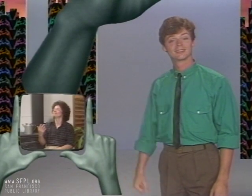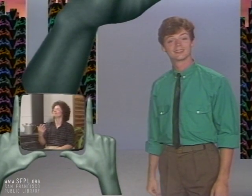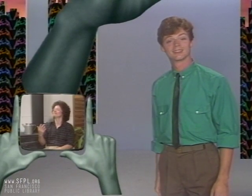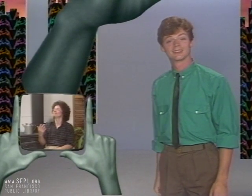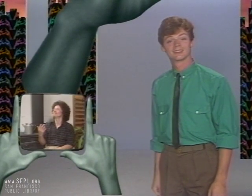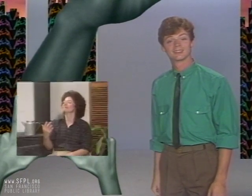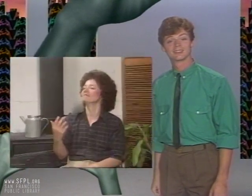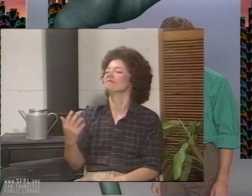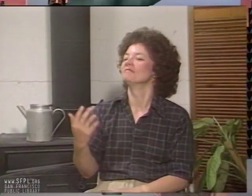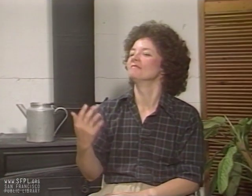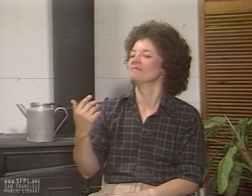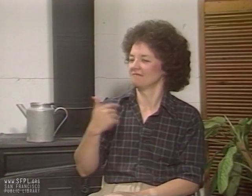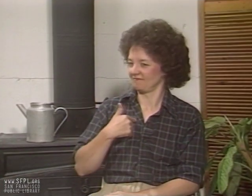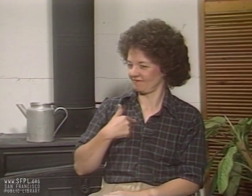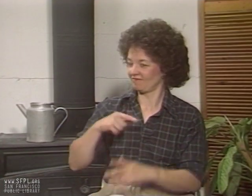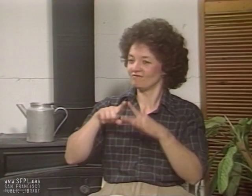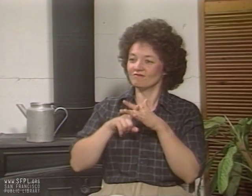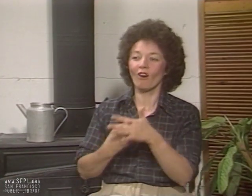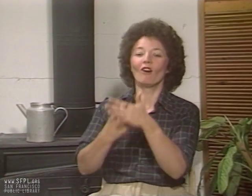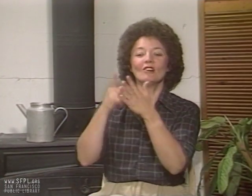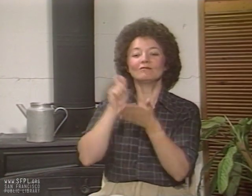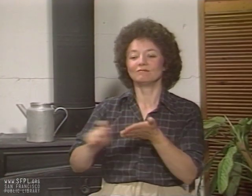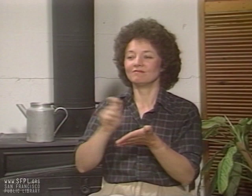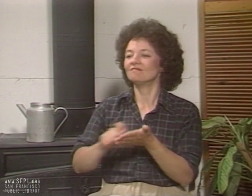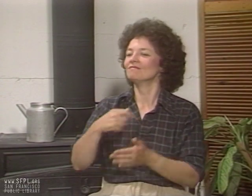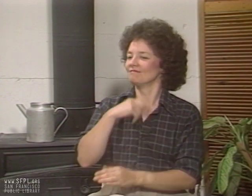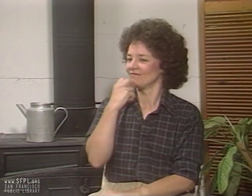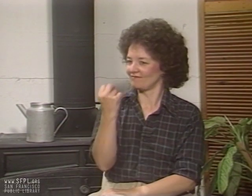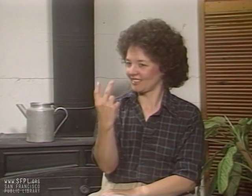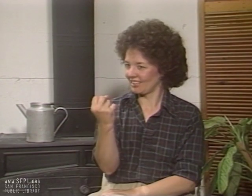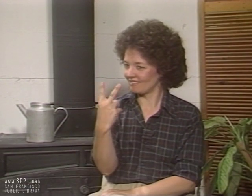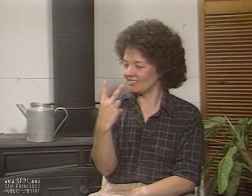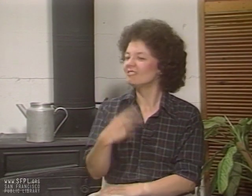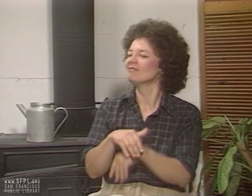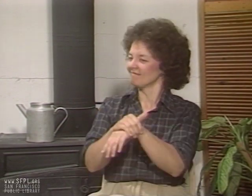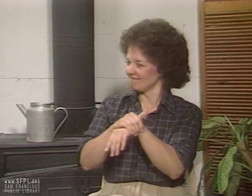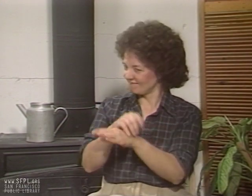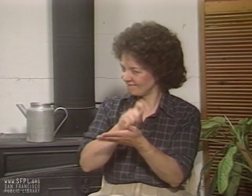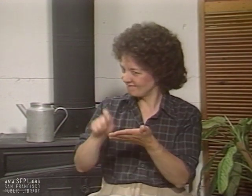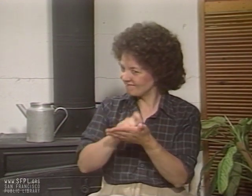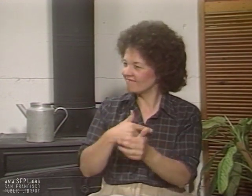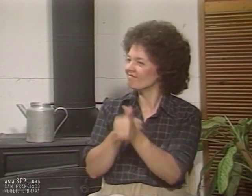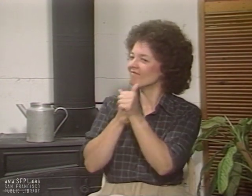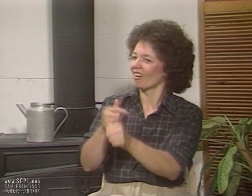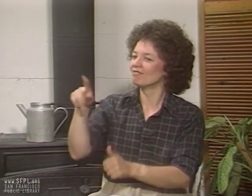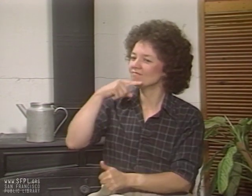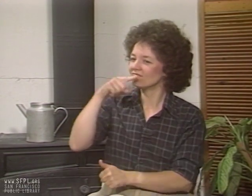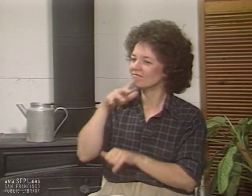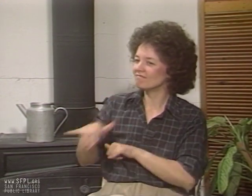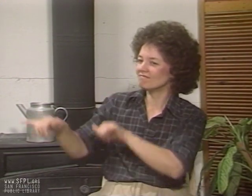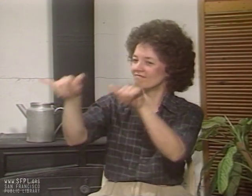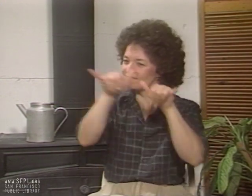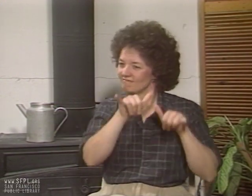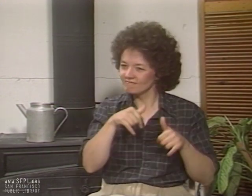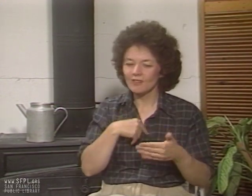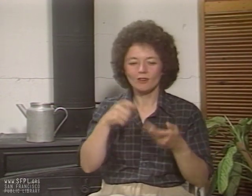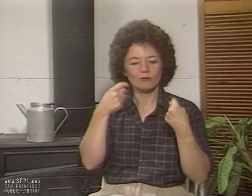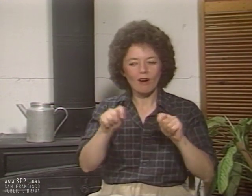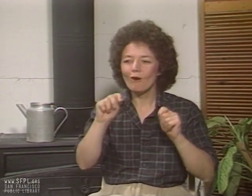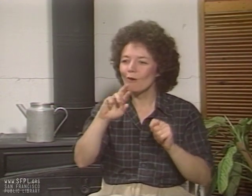translation. I began to write poetry when I was 12 years old. At the time, I wanted so much to be like other hearing poets, and that meant I